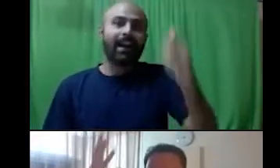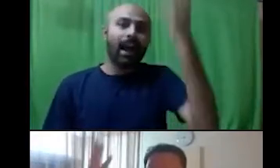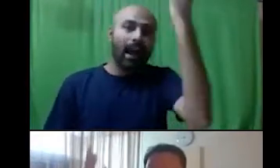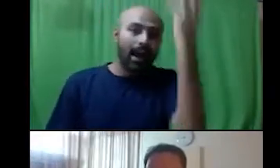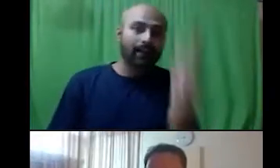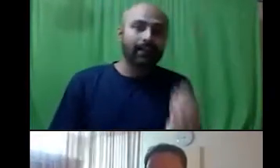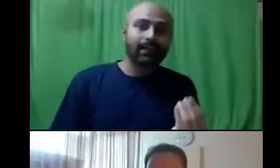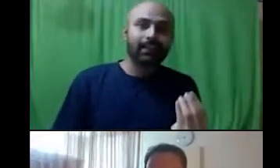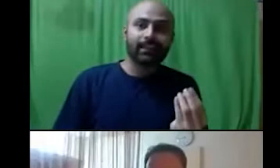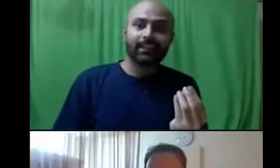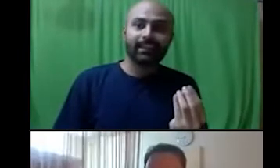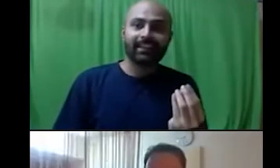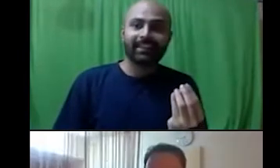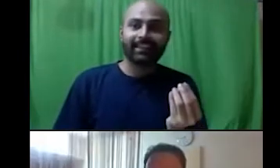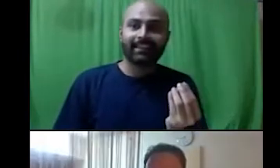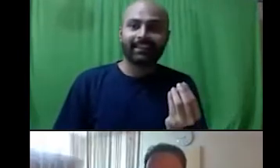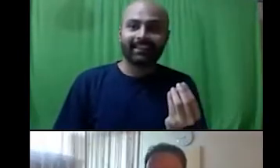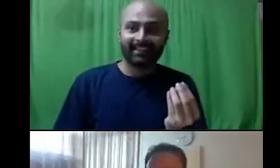night.